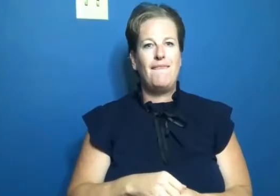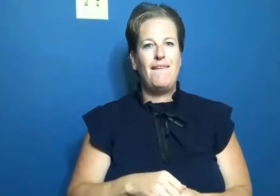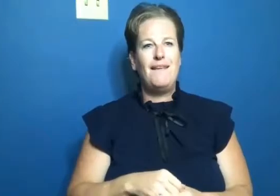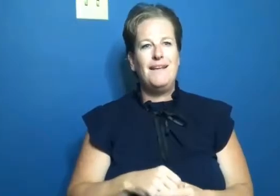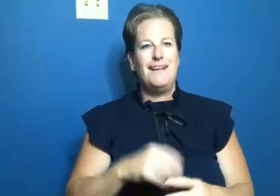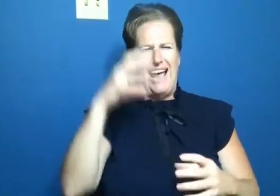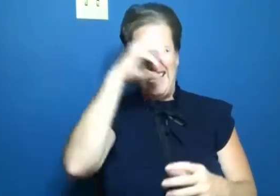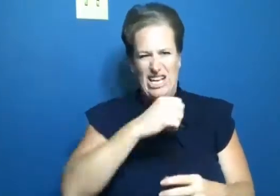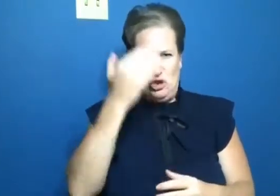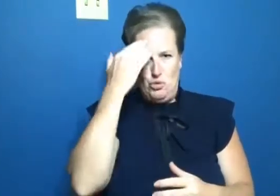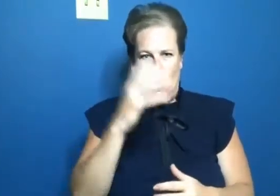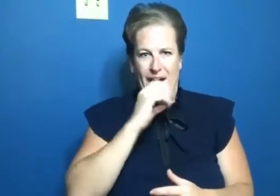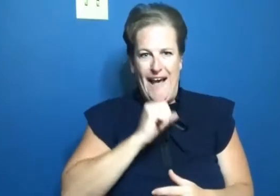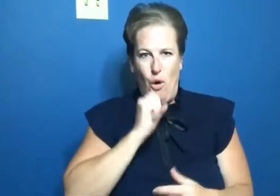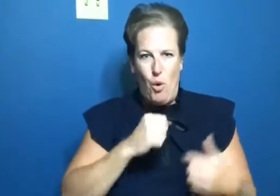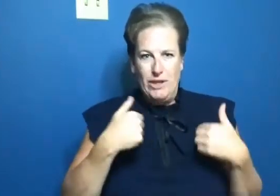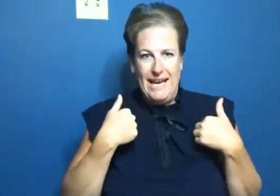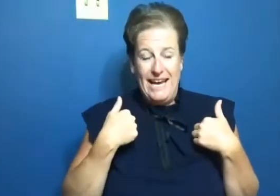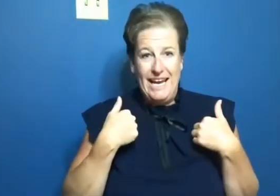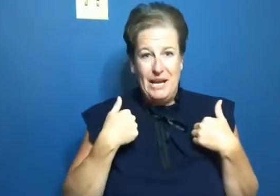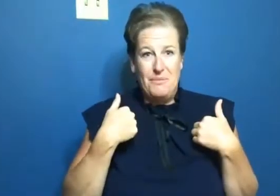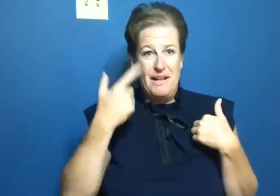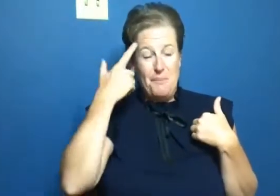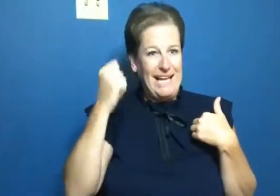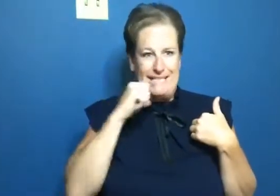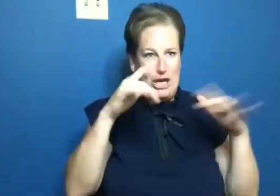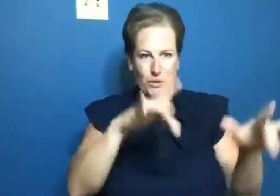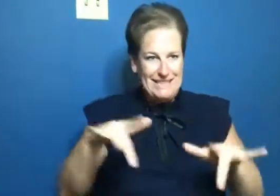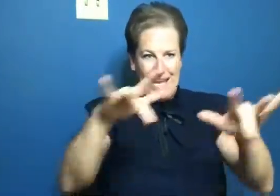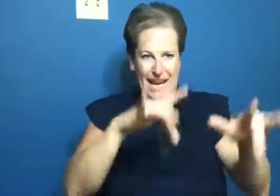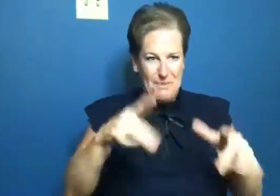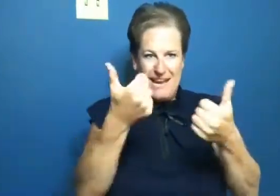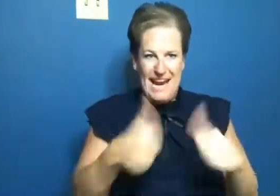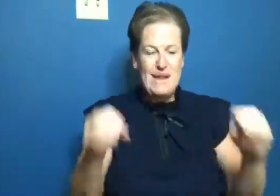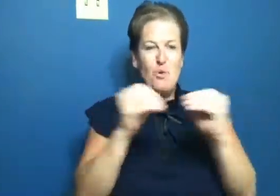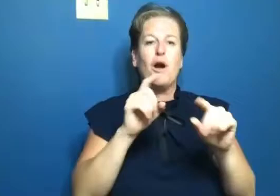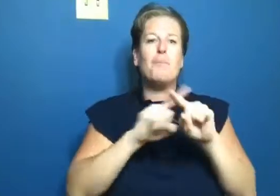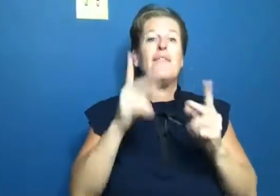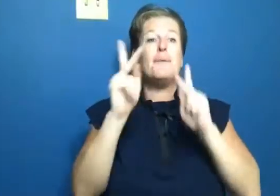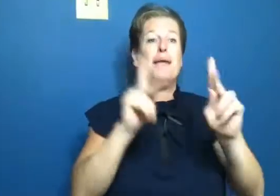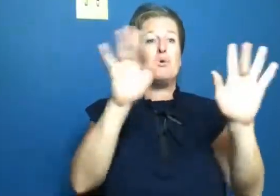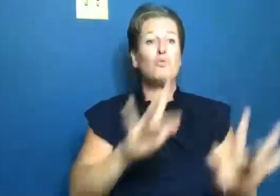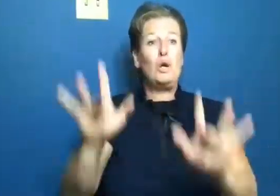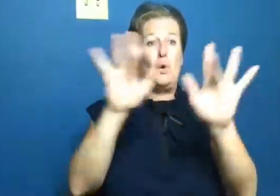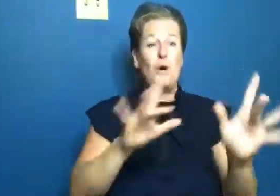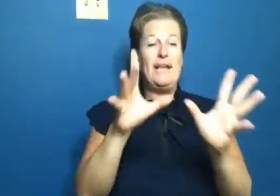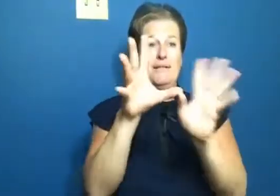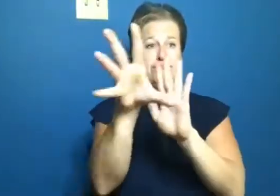am because I bet you they don't tape anymore. But the people who are recording the meeting today, thank you. I grew up